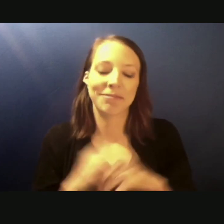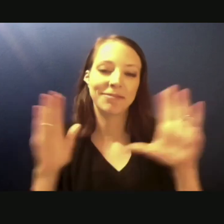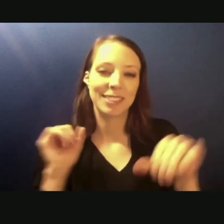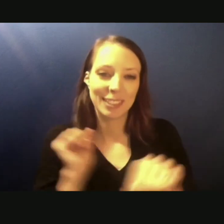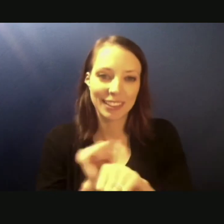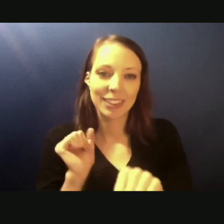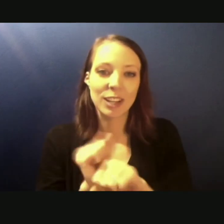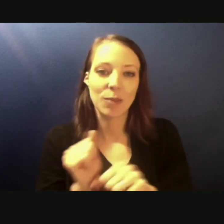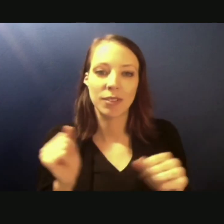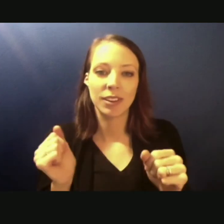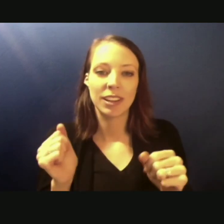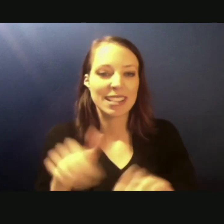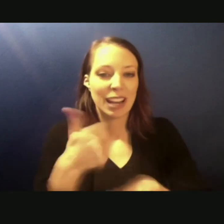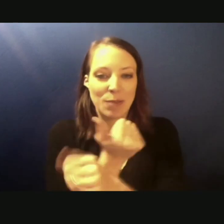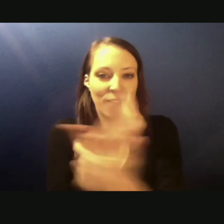this together.